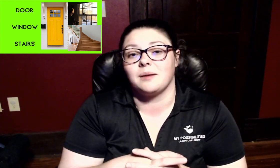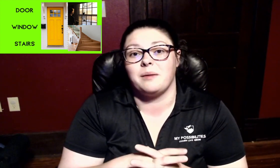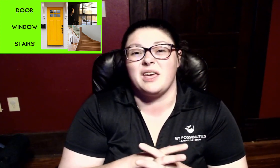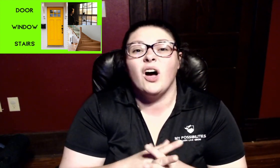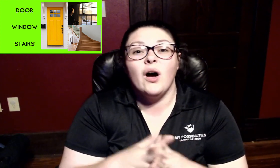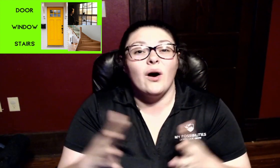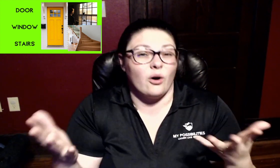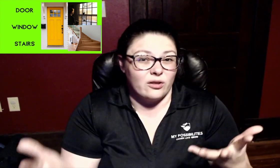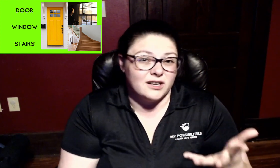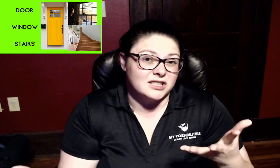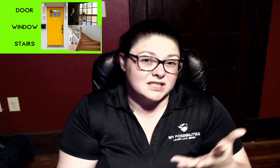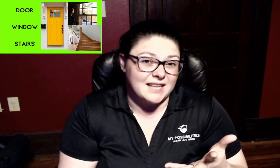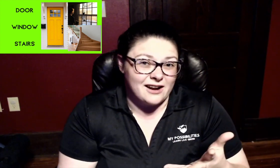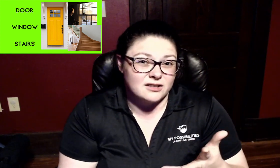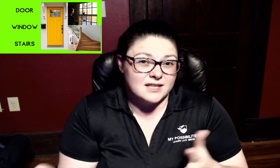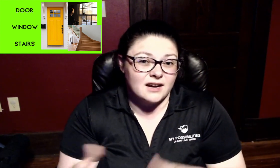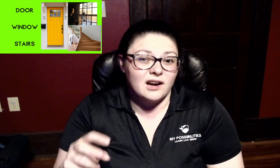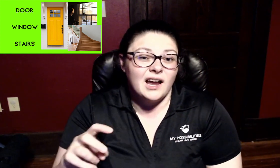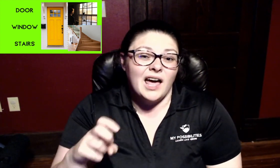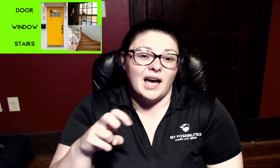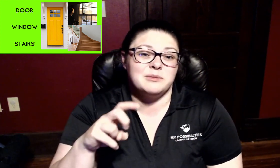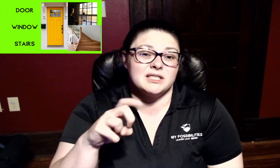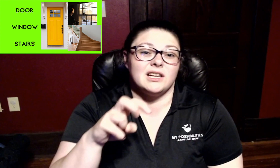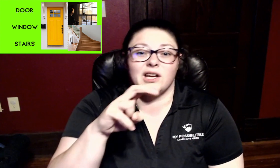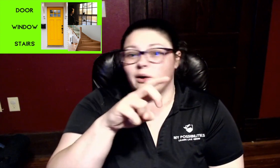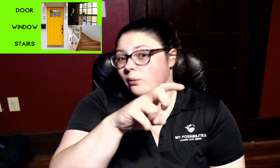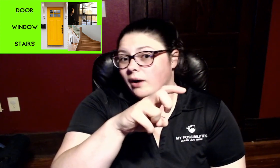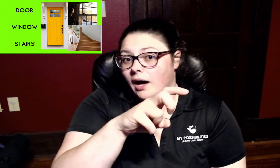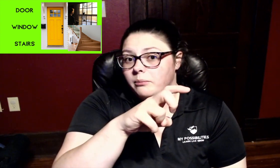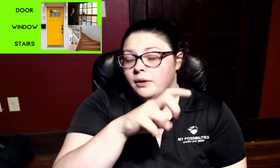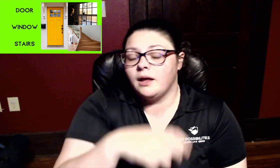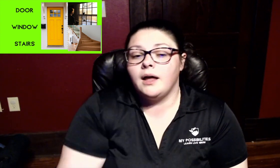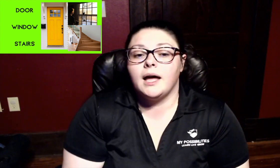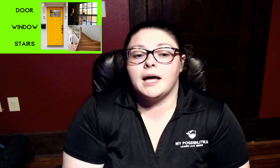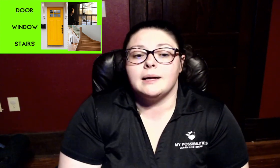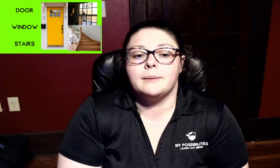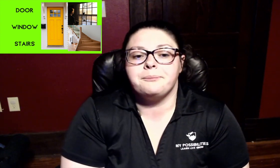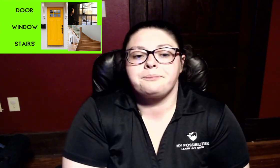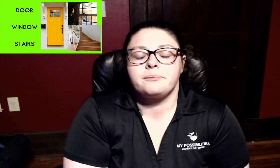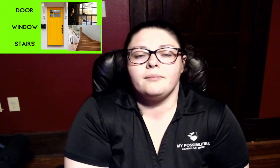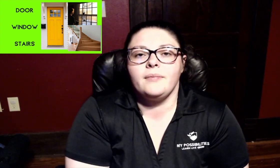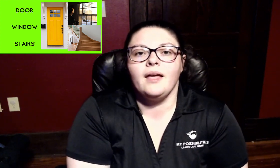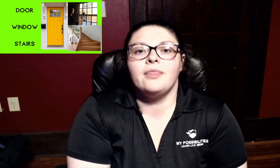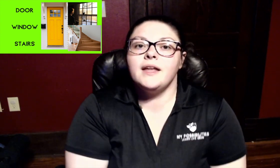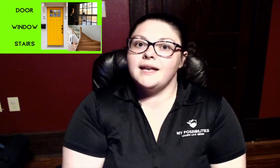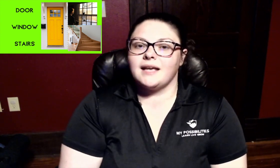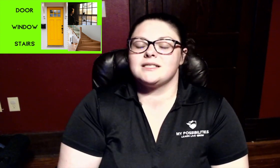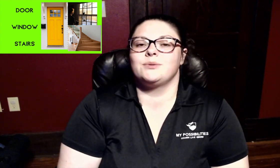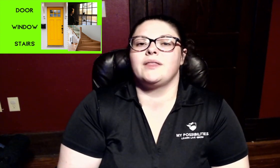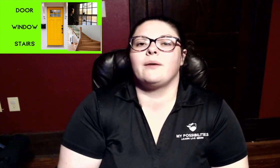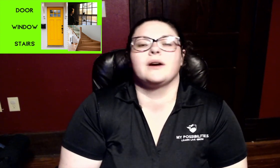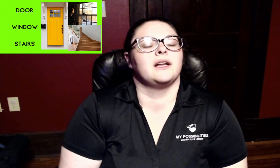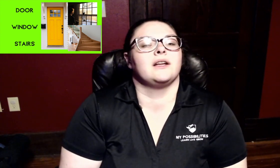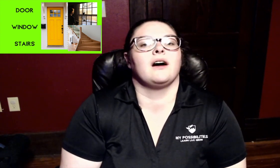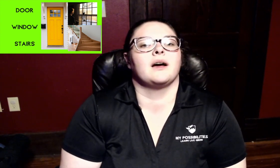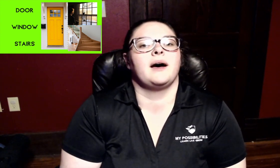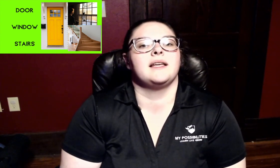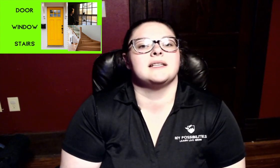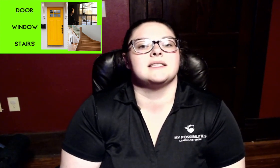maybe, are there stairs there? I'm just going to go up. The next one that we're going to talk about is